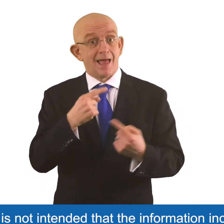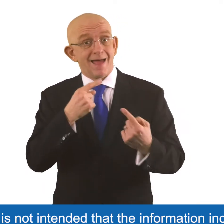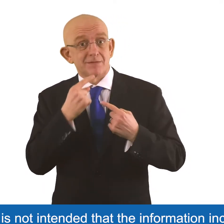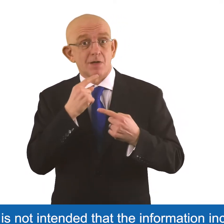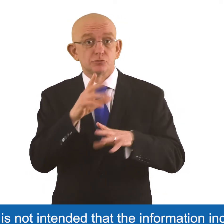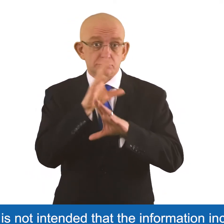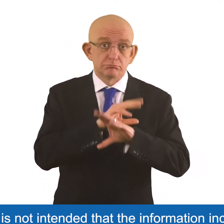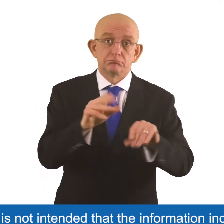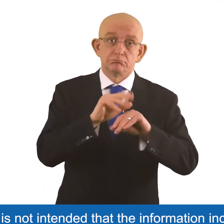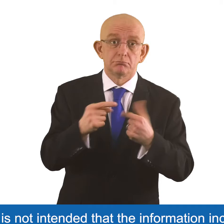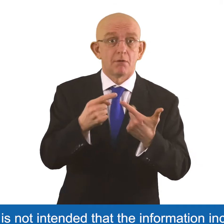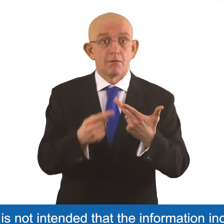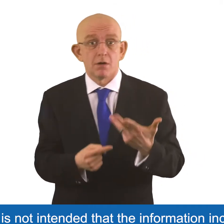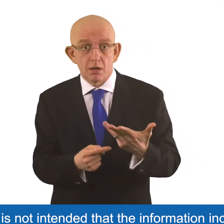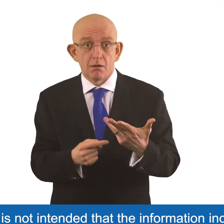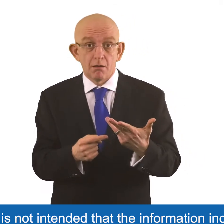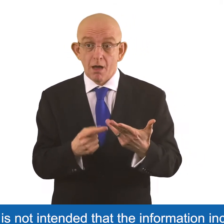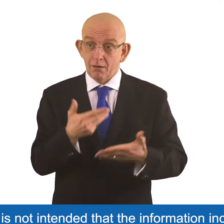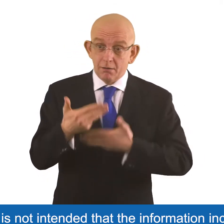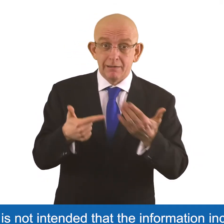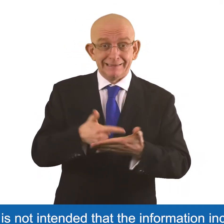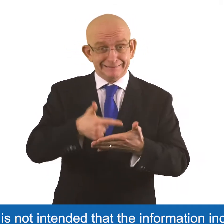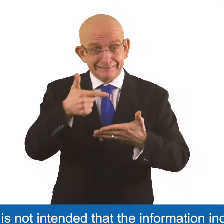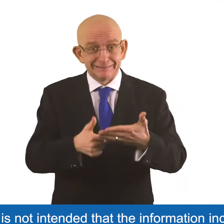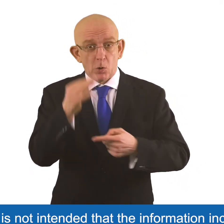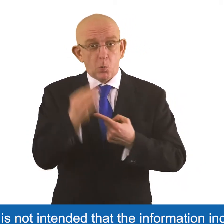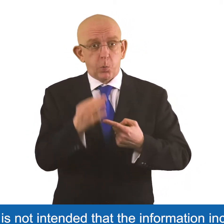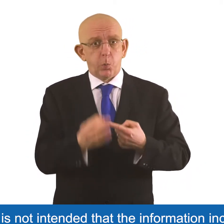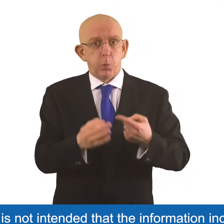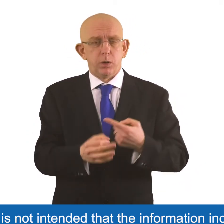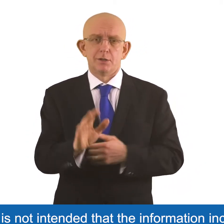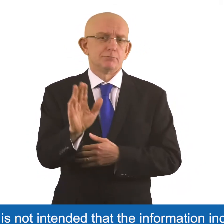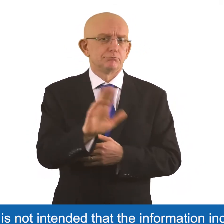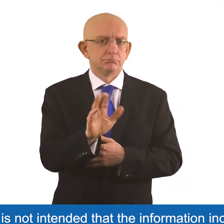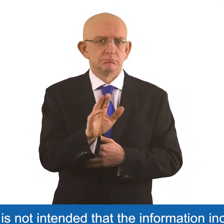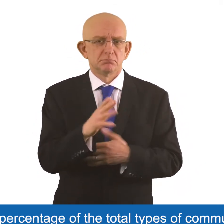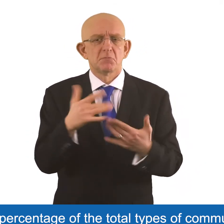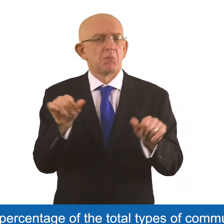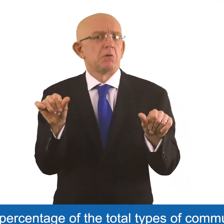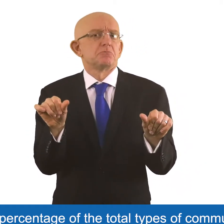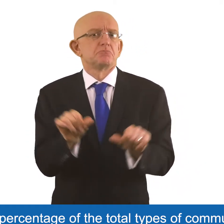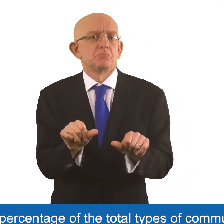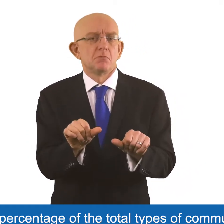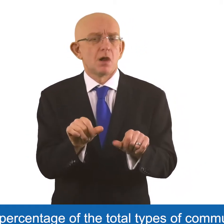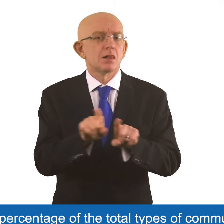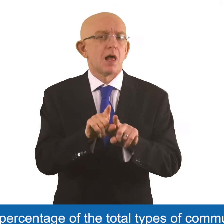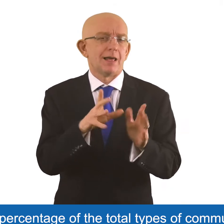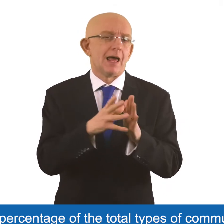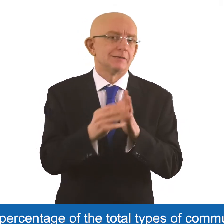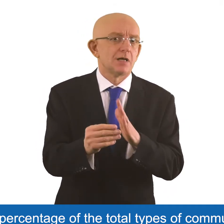27. It is not intended that the information included in the report would be highly detailed. Open brackets, for